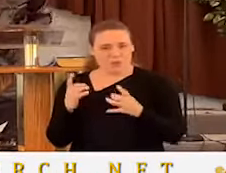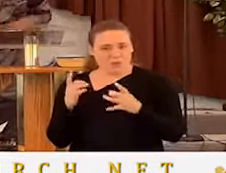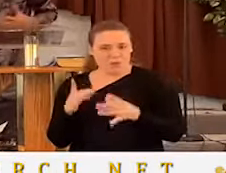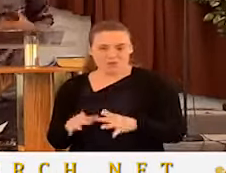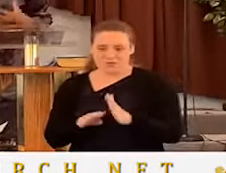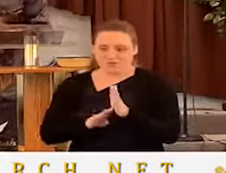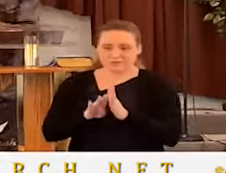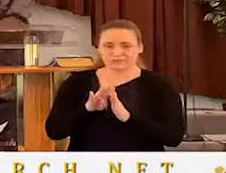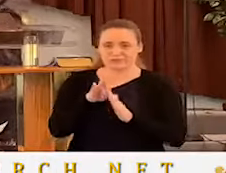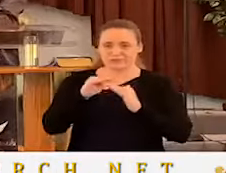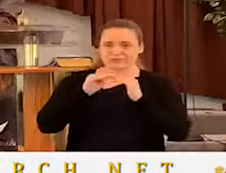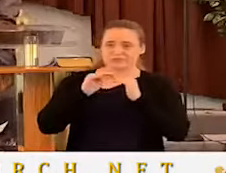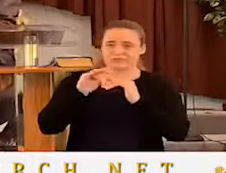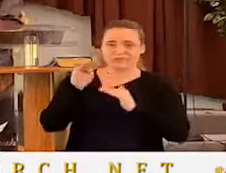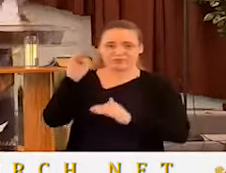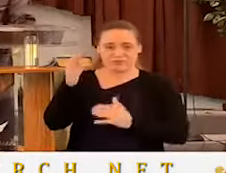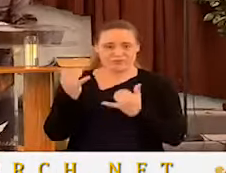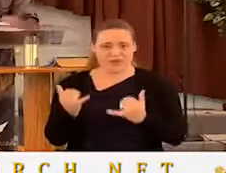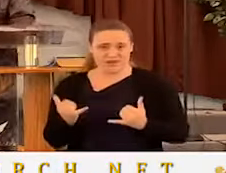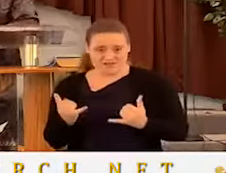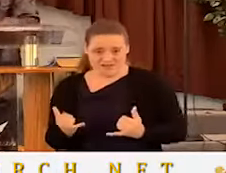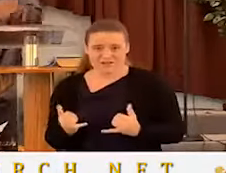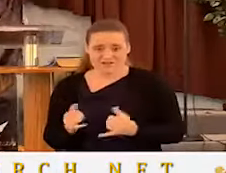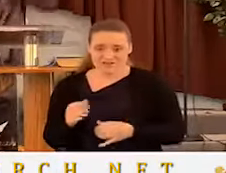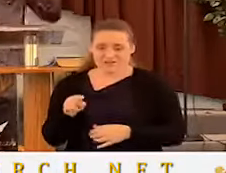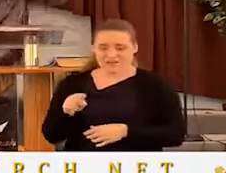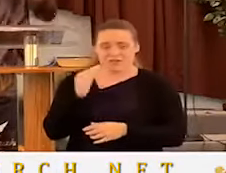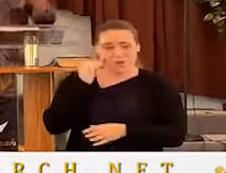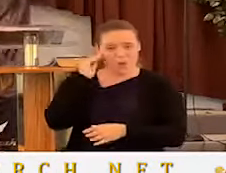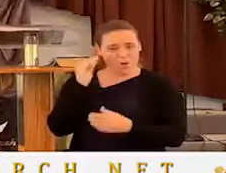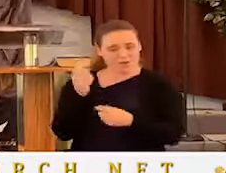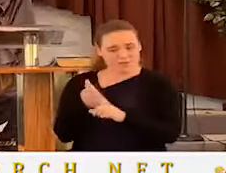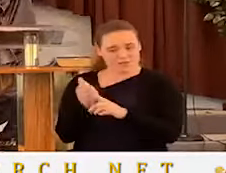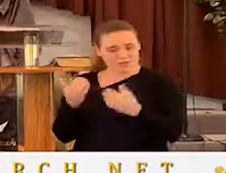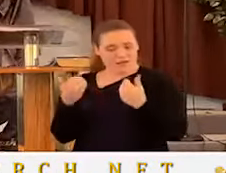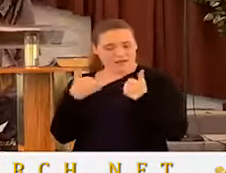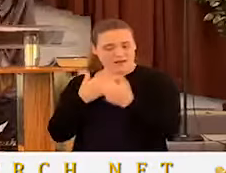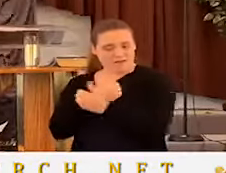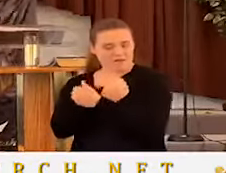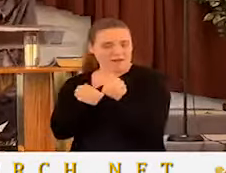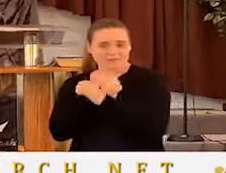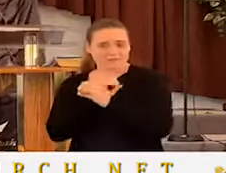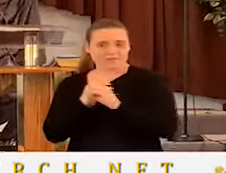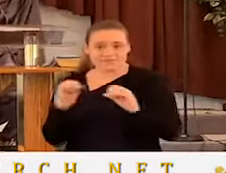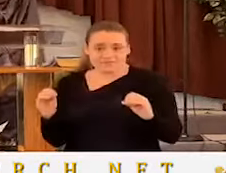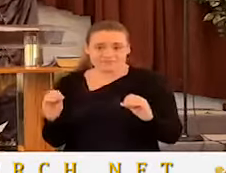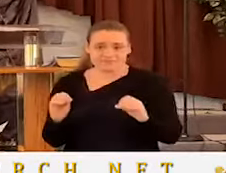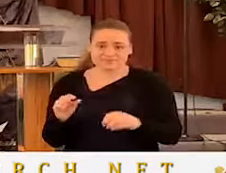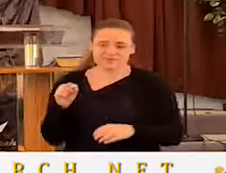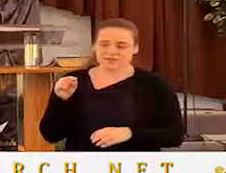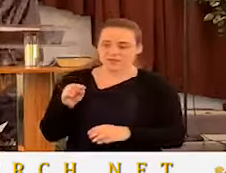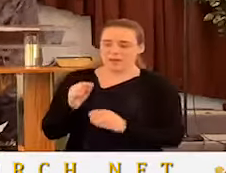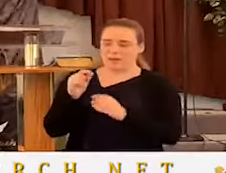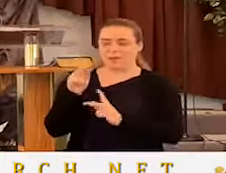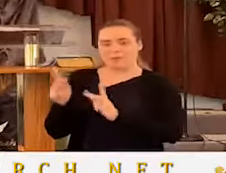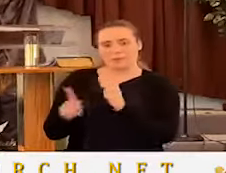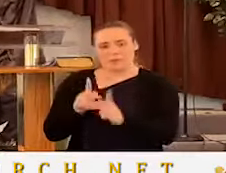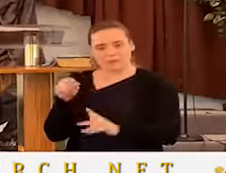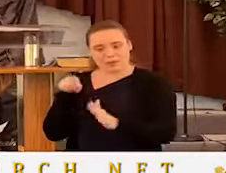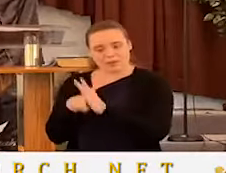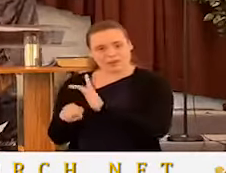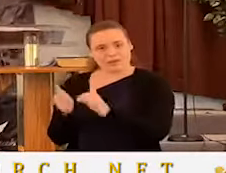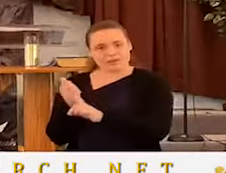running rampant, there is no love in the home. When suicide rates and depression anxiety